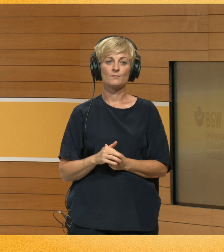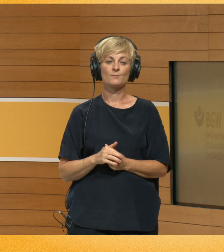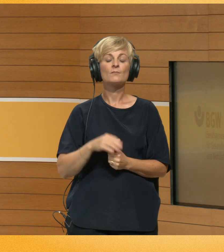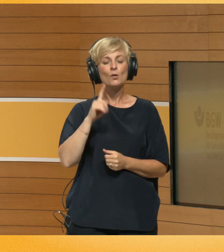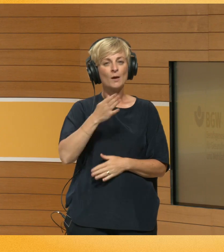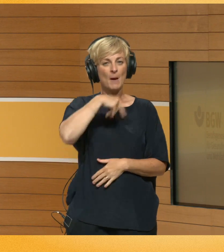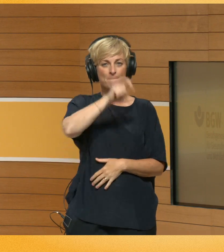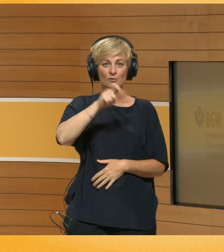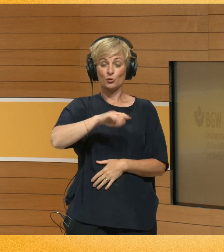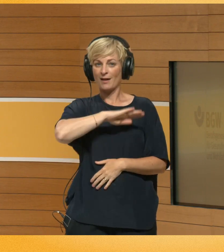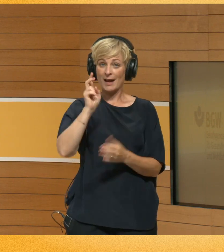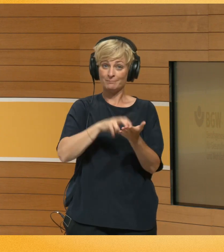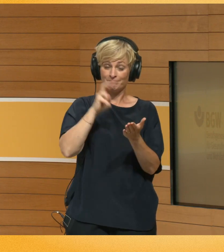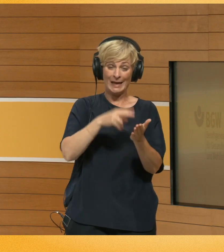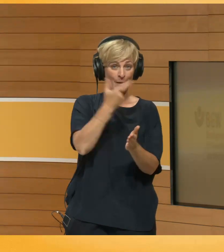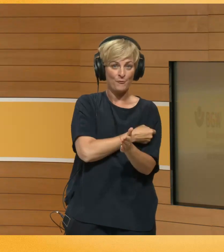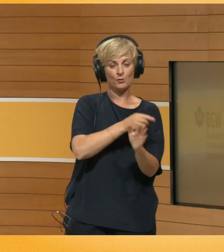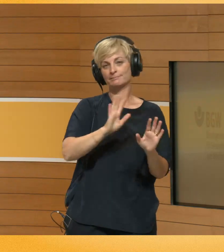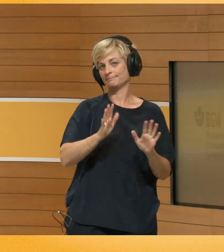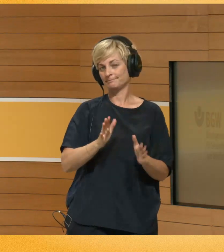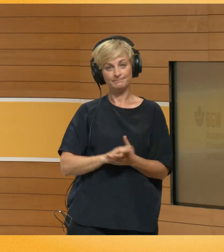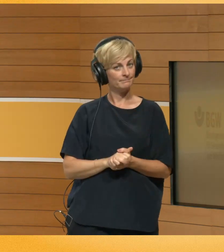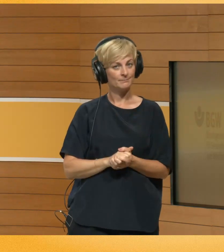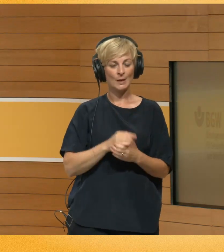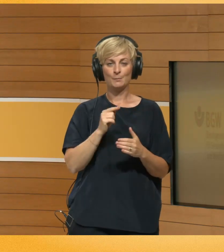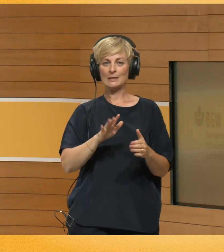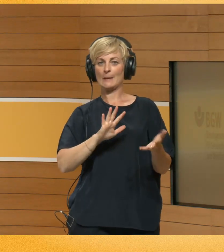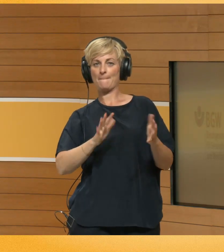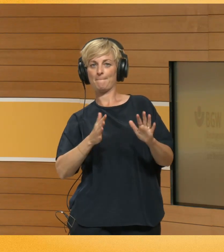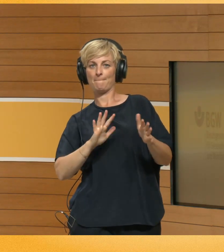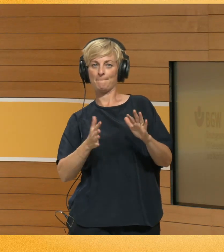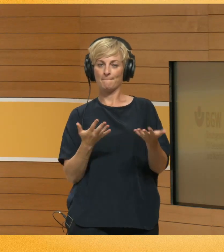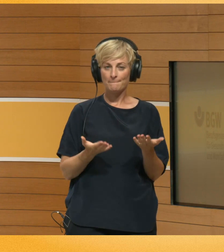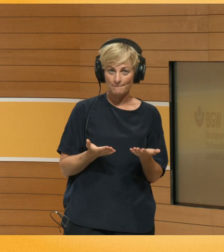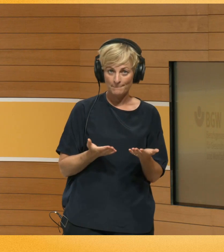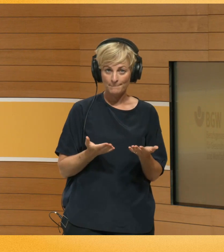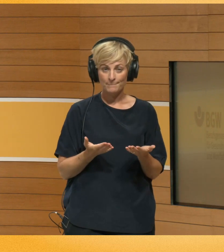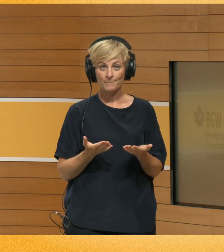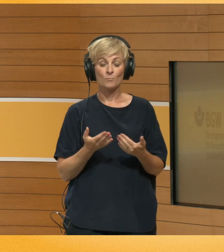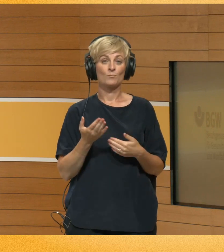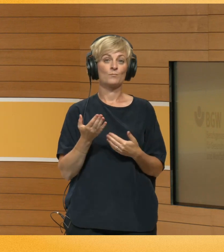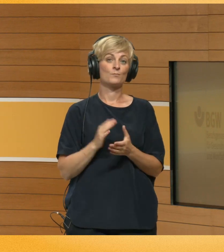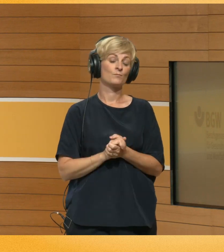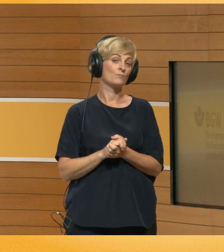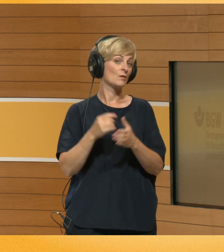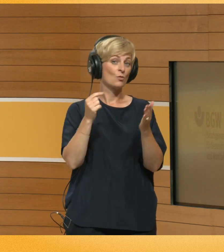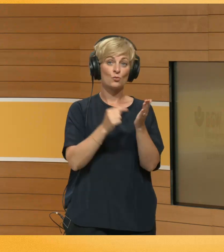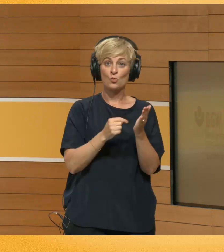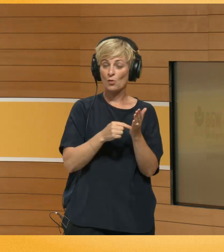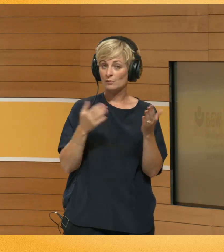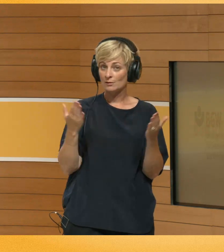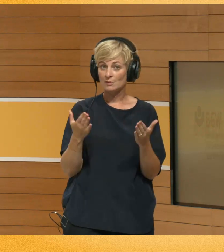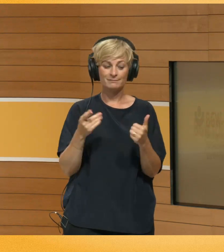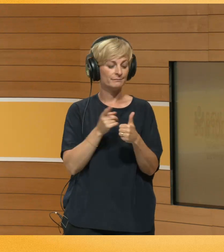were caused based on the reasons associated with the limited information about the